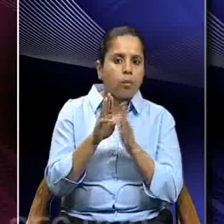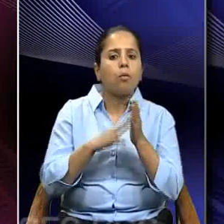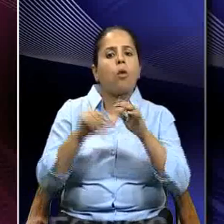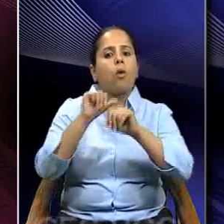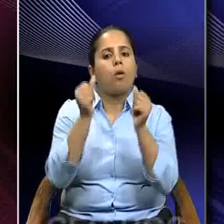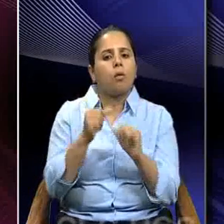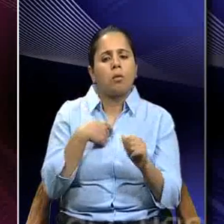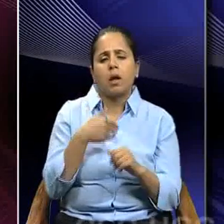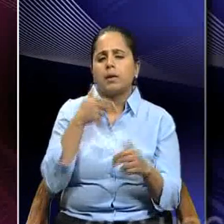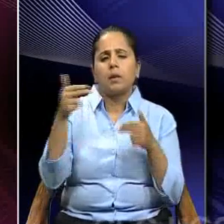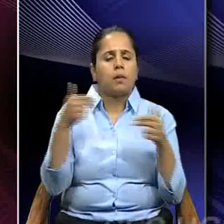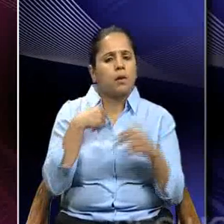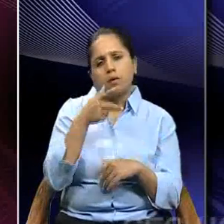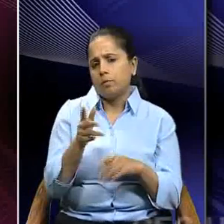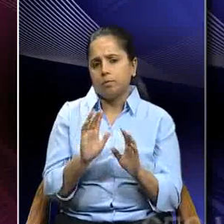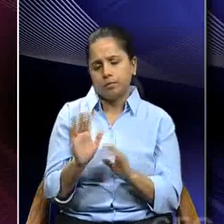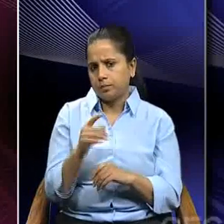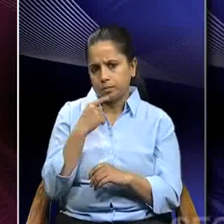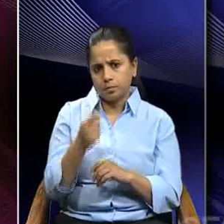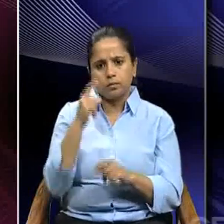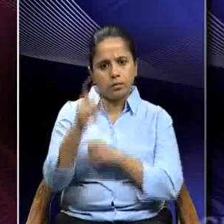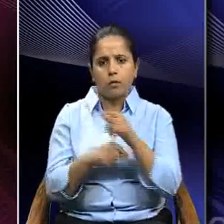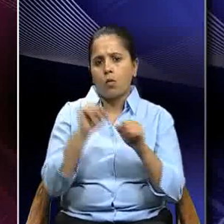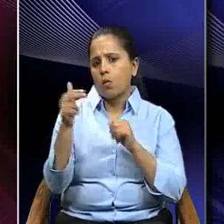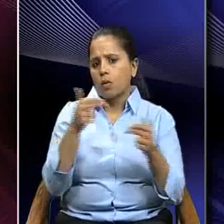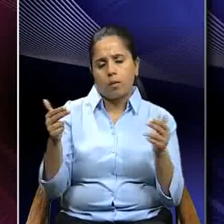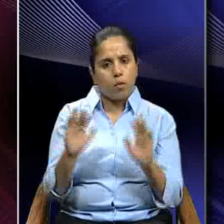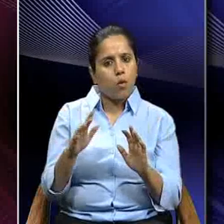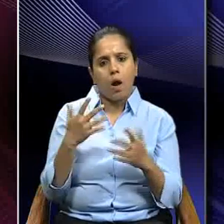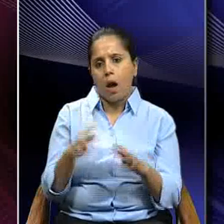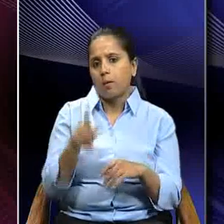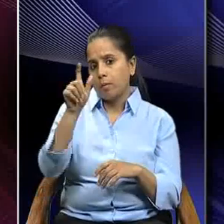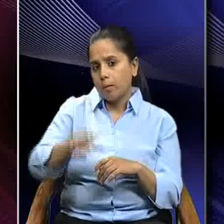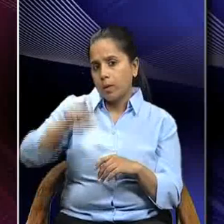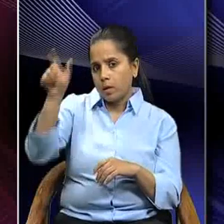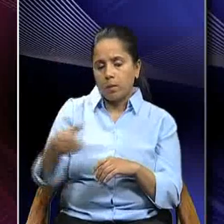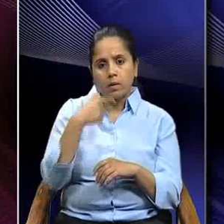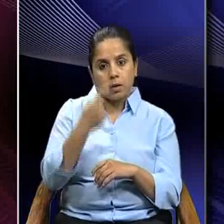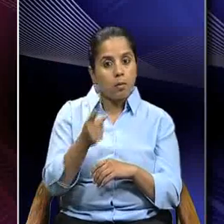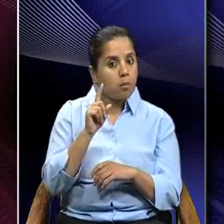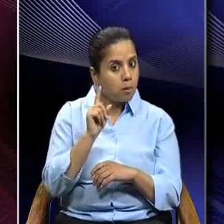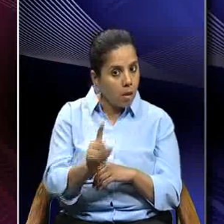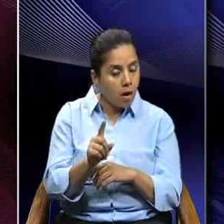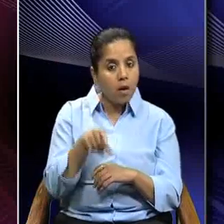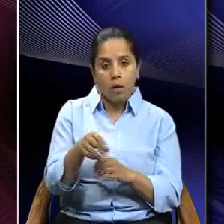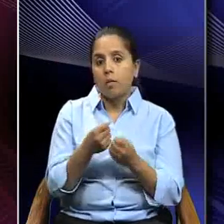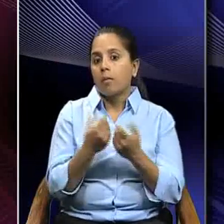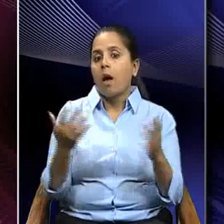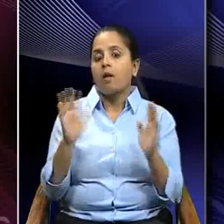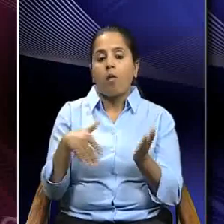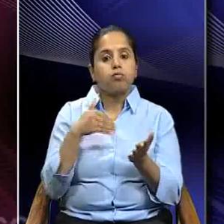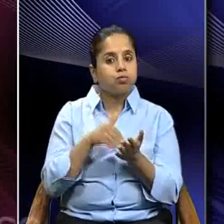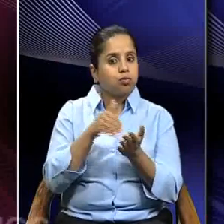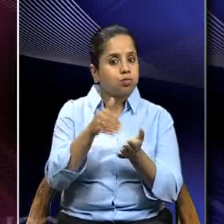won't take name of any corporate entity or any individual here, but there are numerous instances